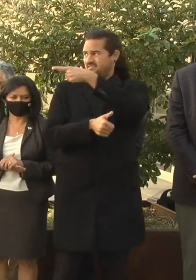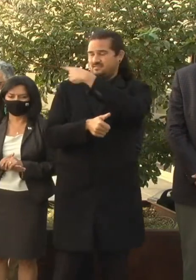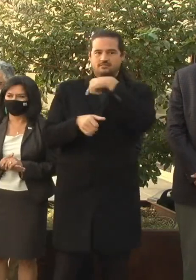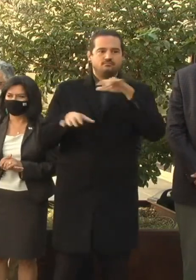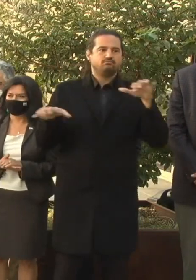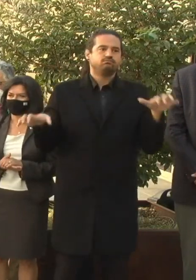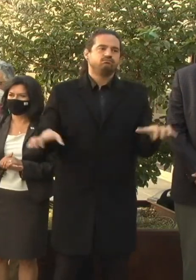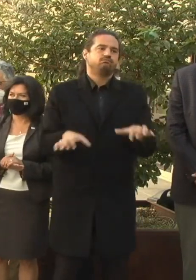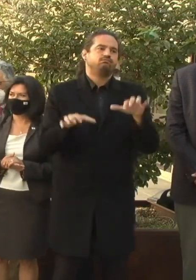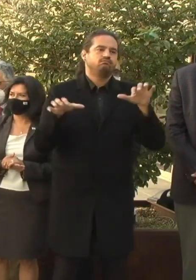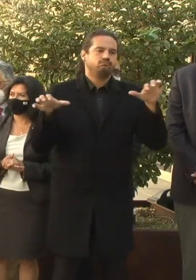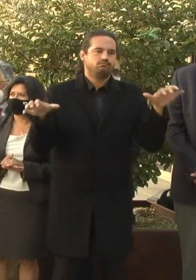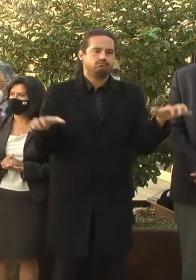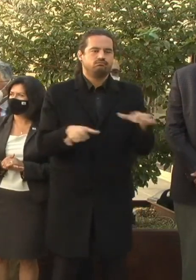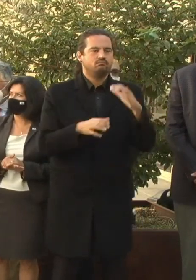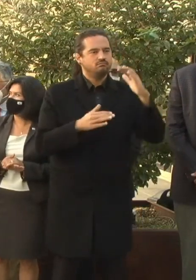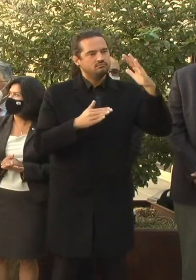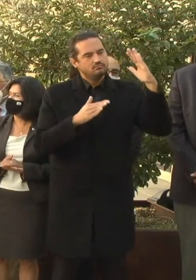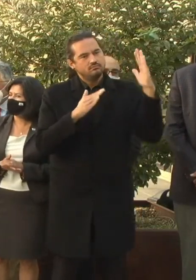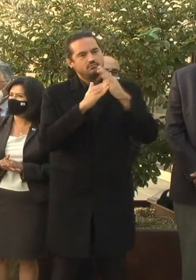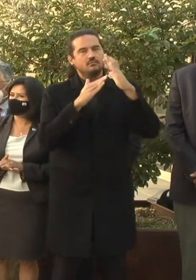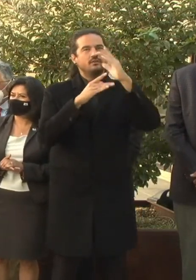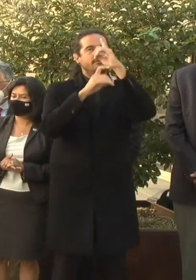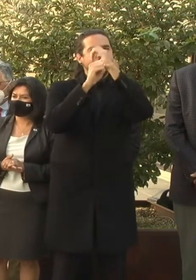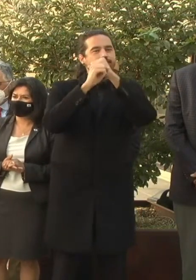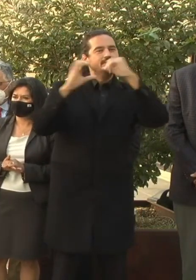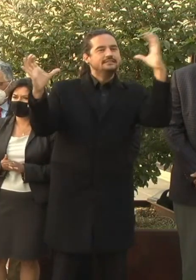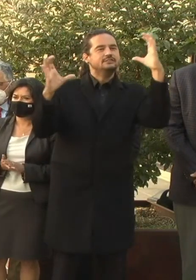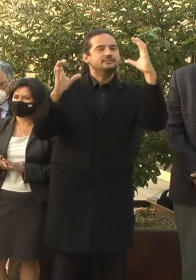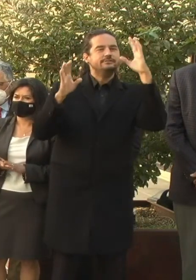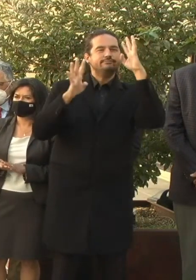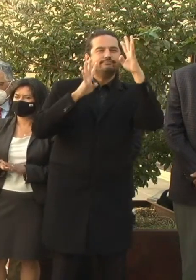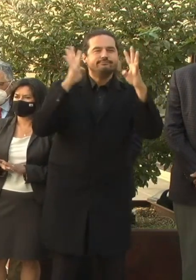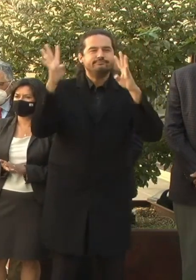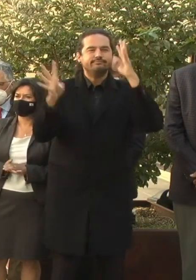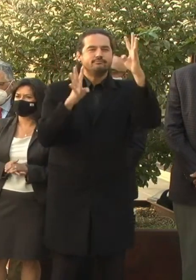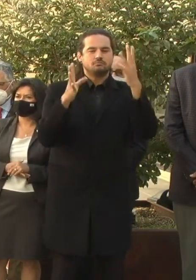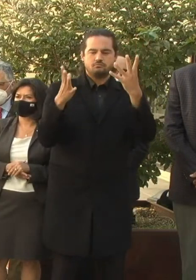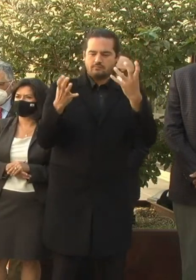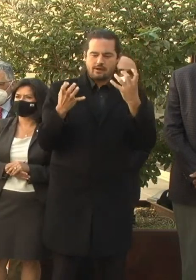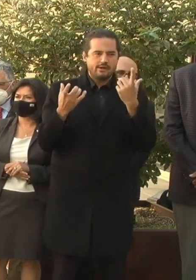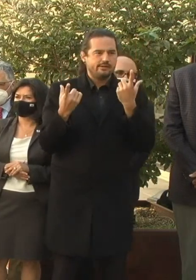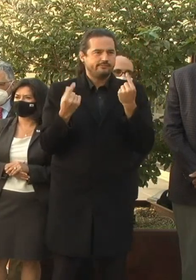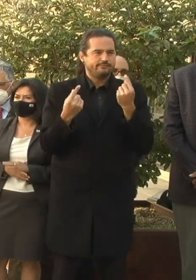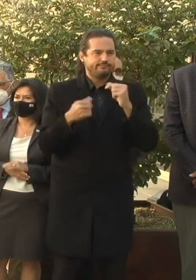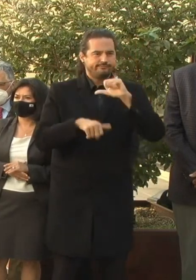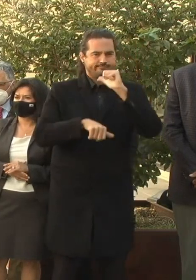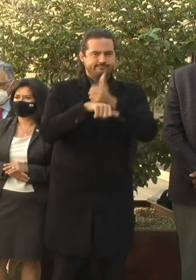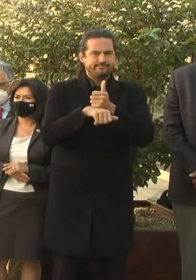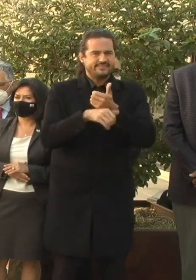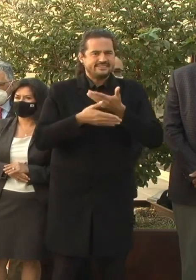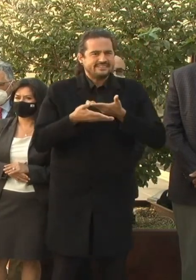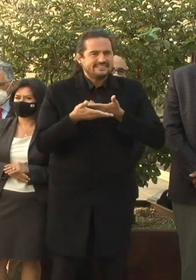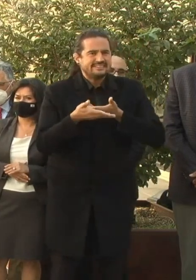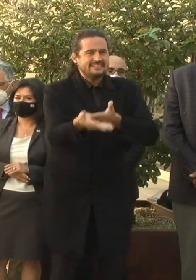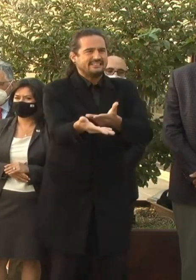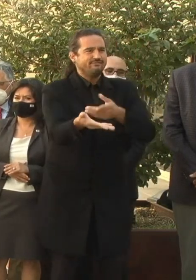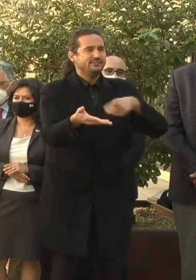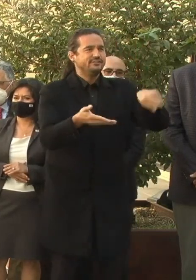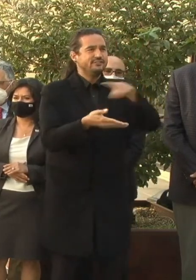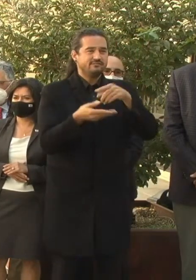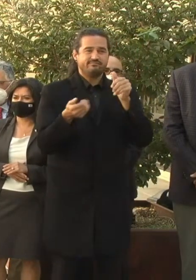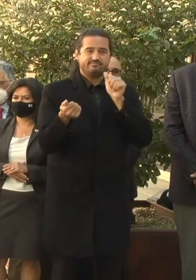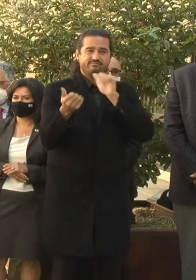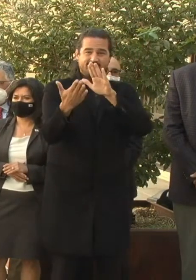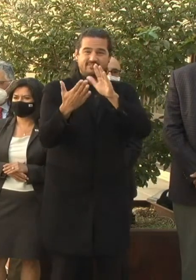incredible visionaries in delivering some of the solutions to housing affordability that we so desperately